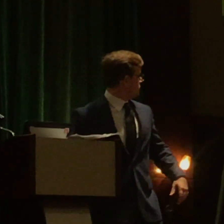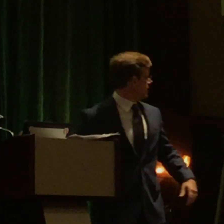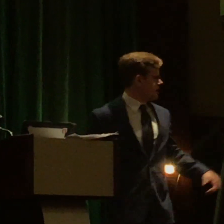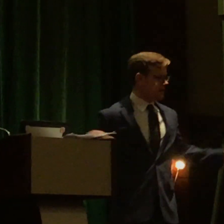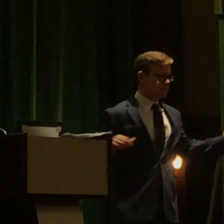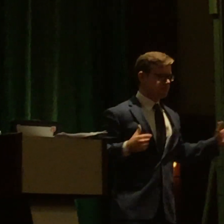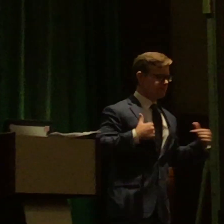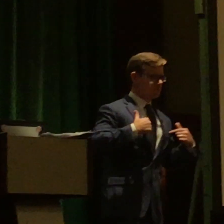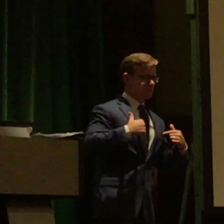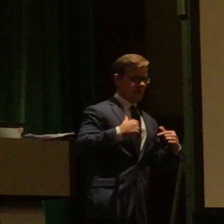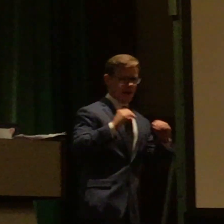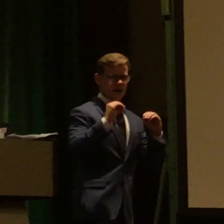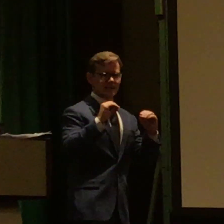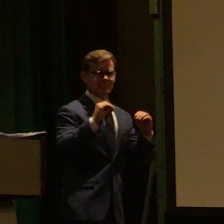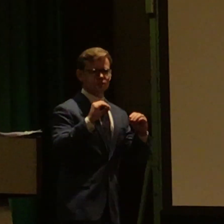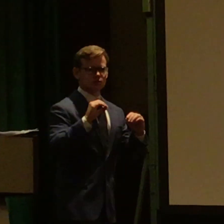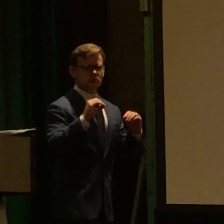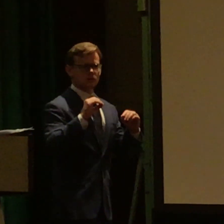Moving on.